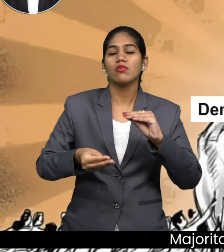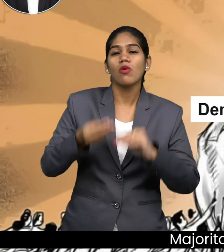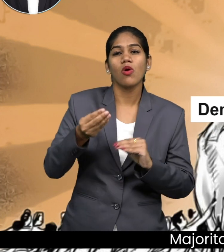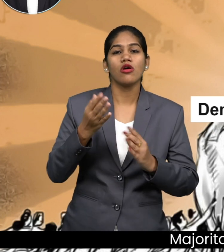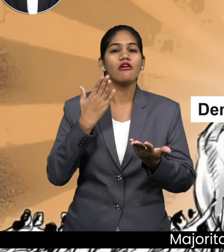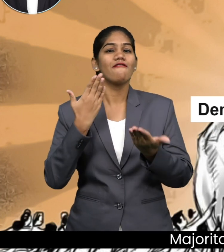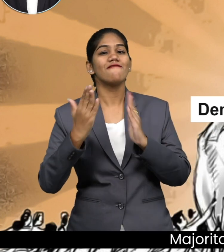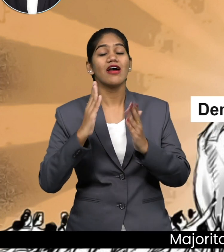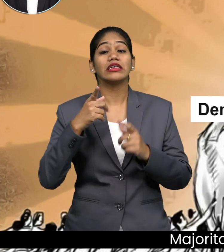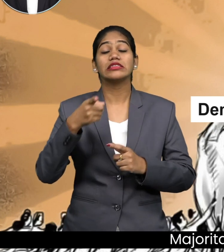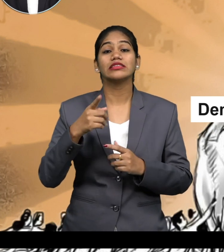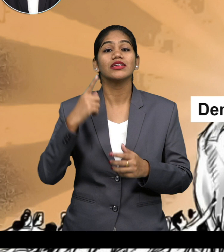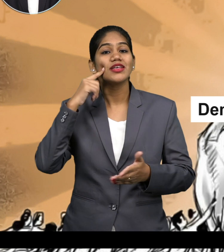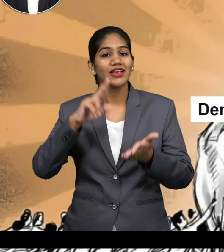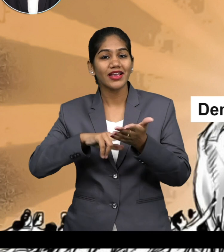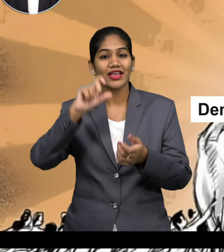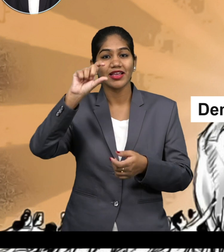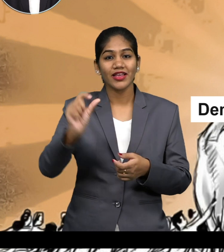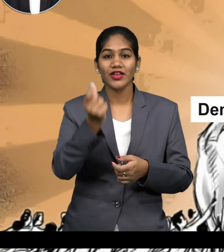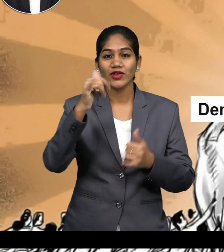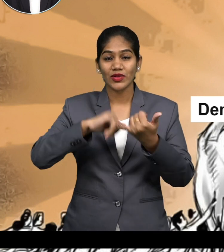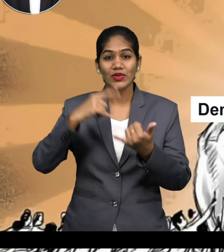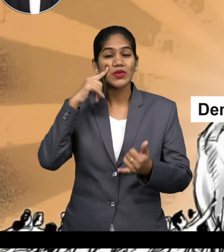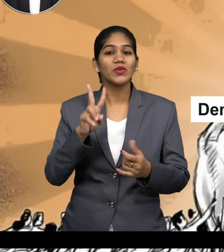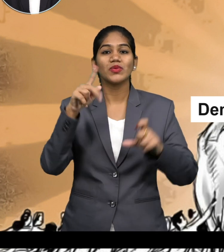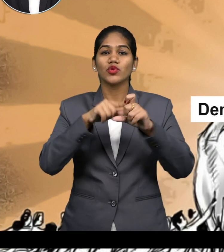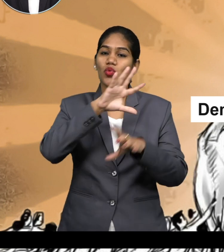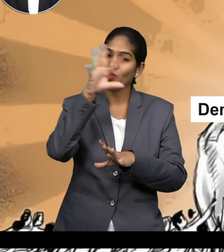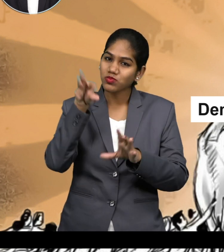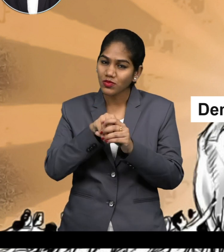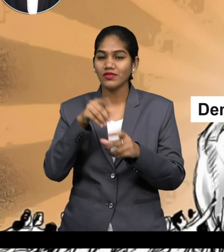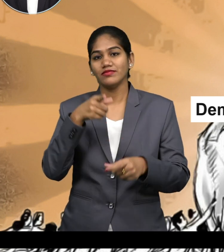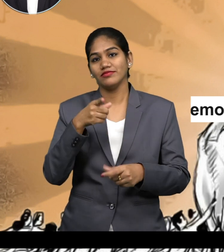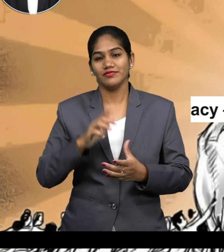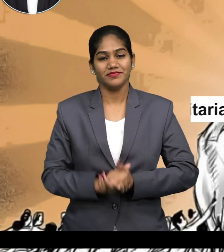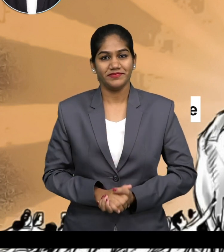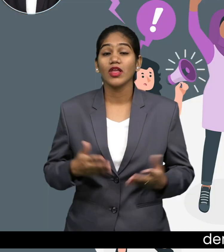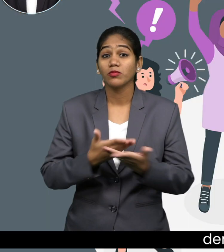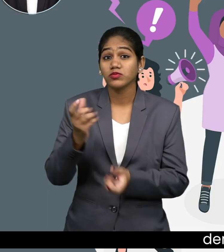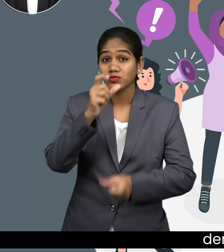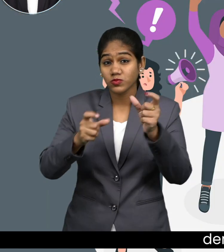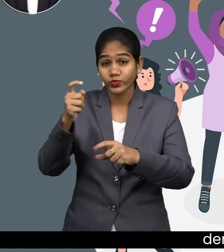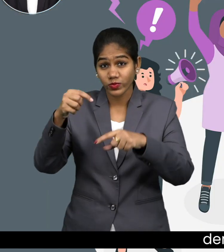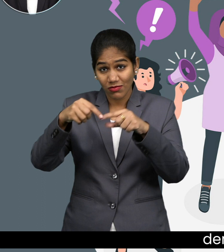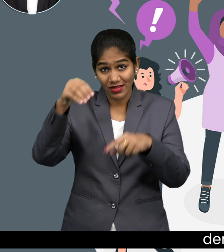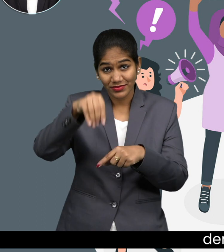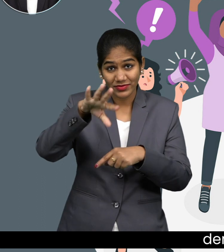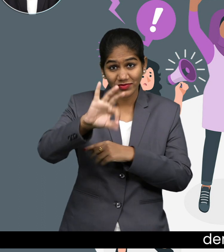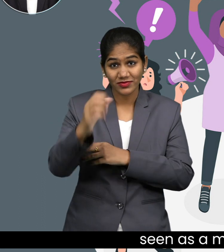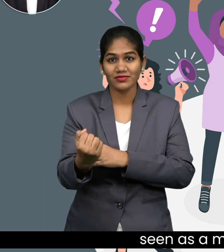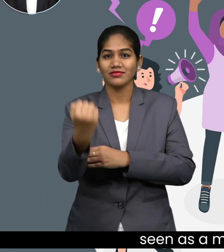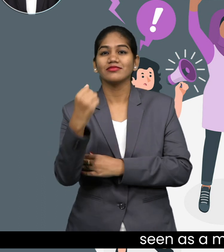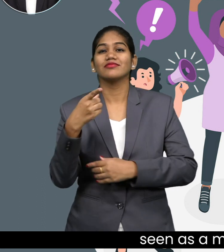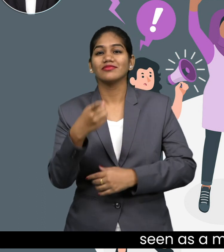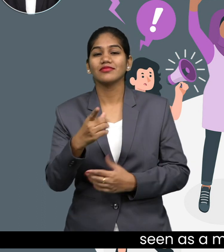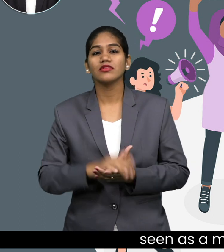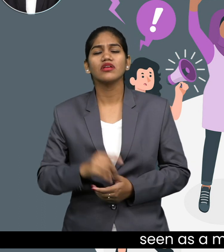often